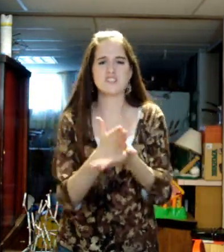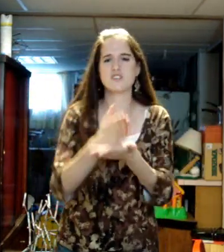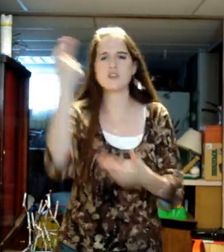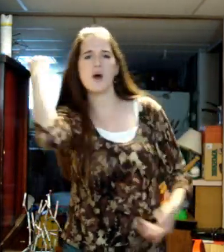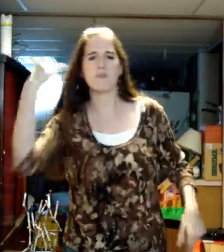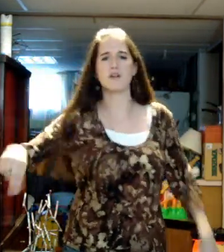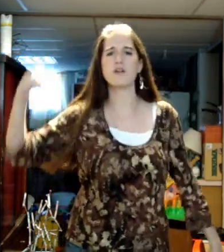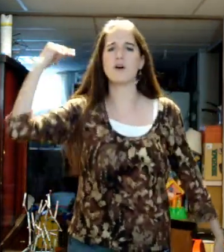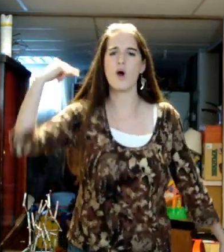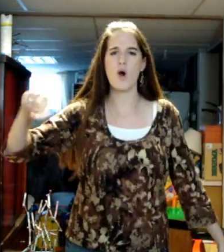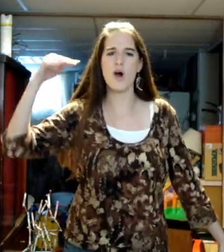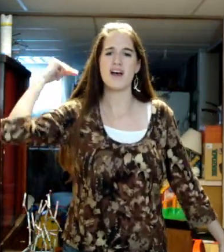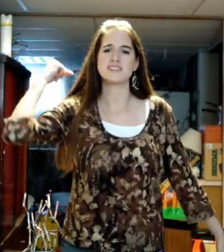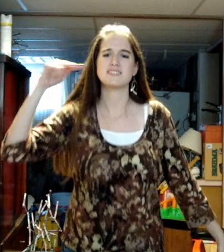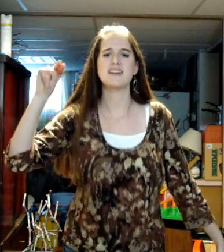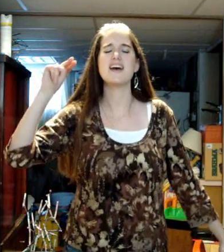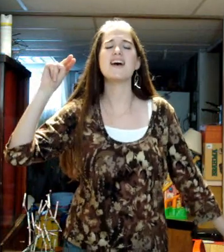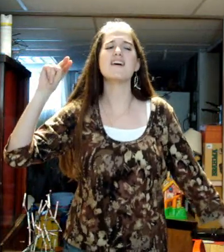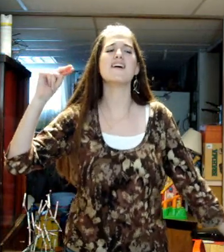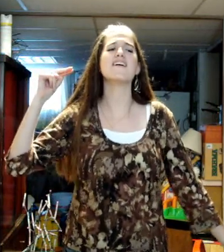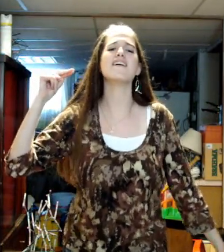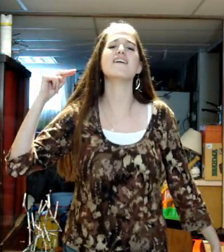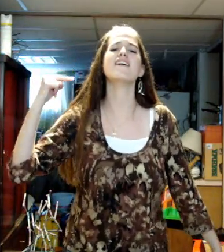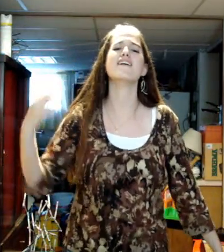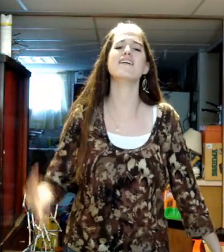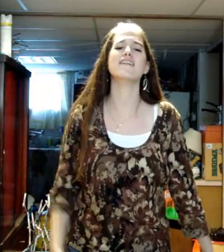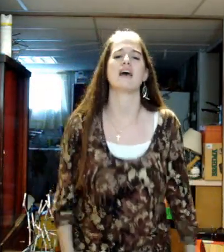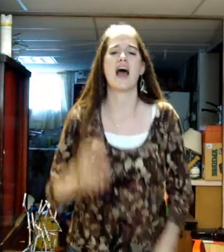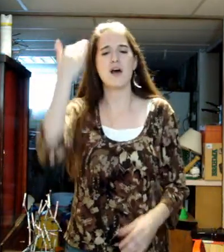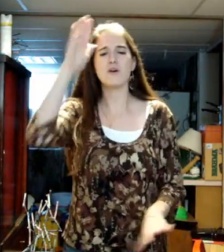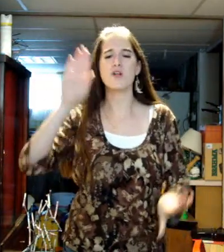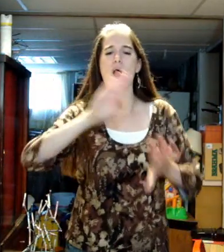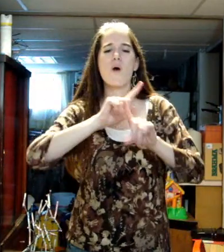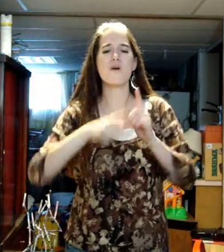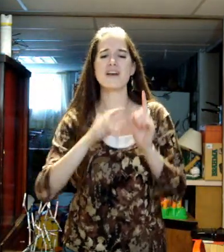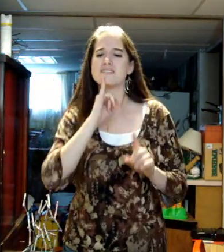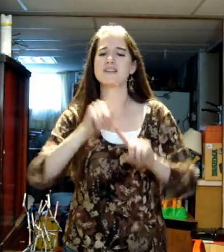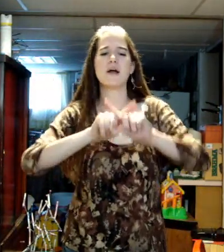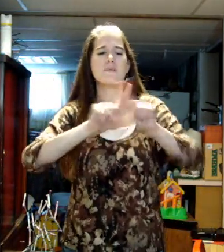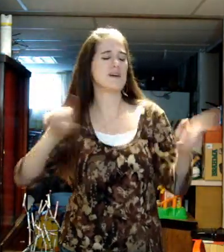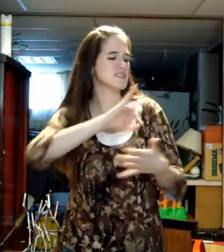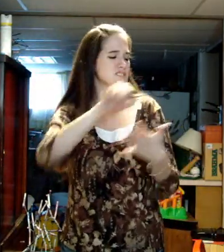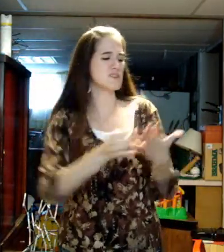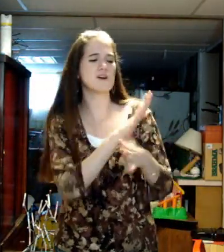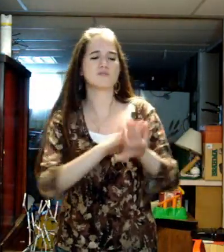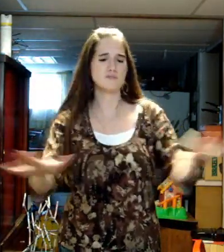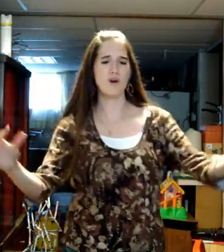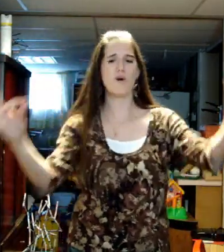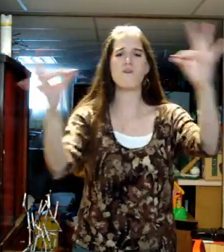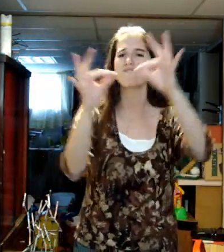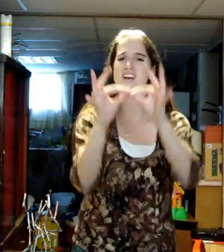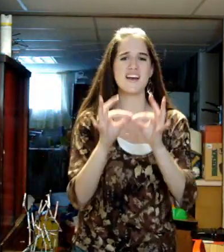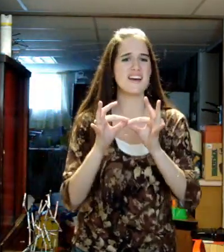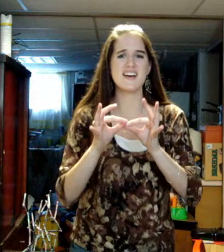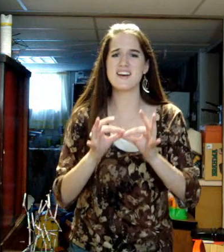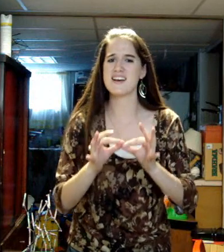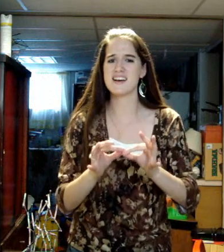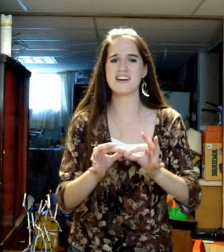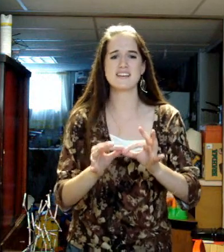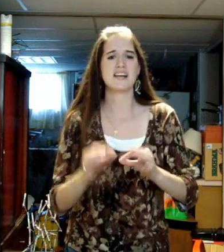want to find the noise I don't know what it is is But I just don't feel Cause you